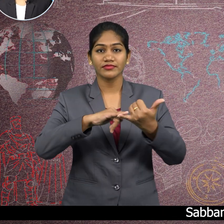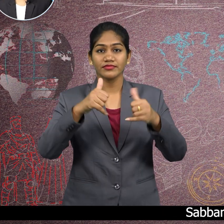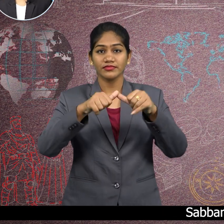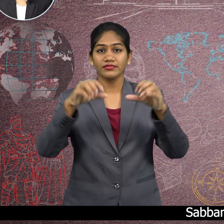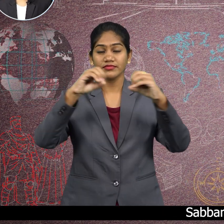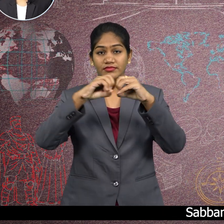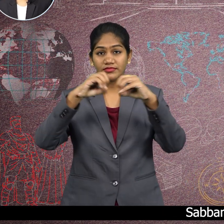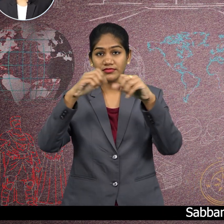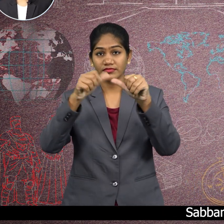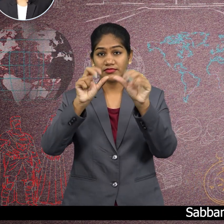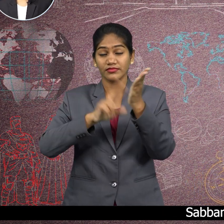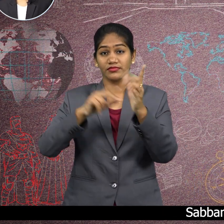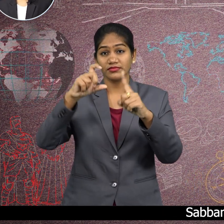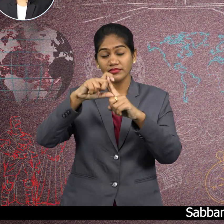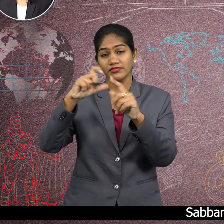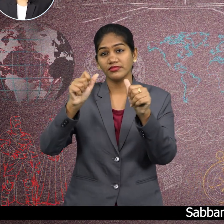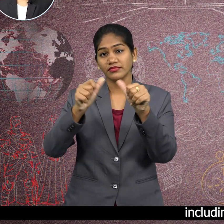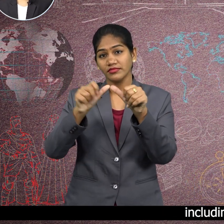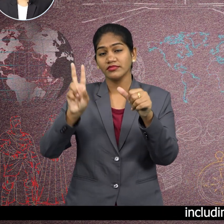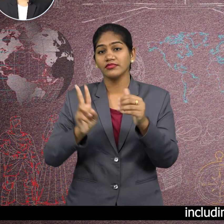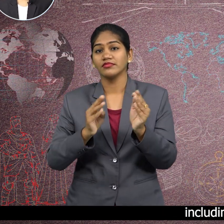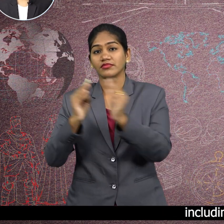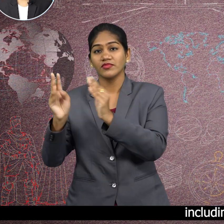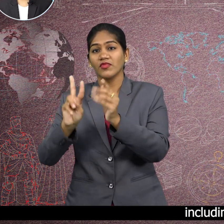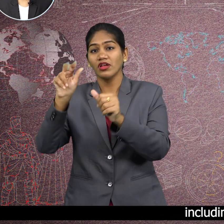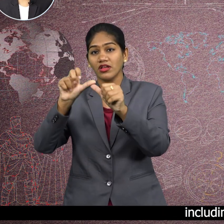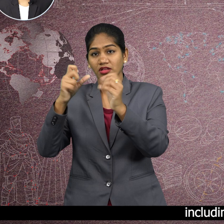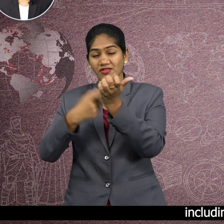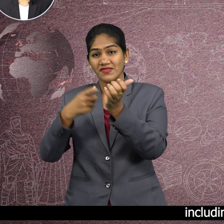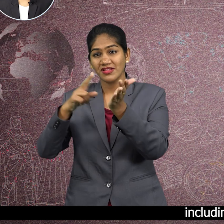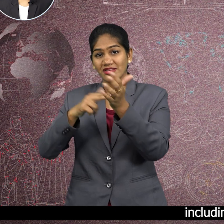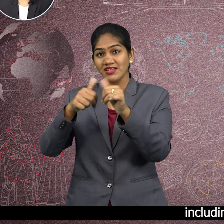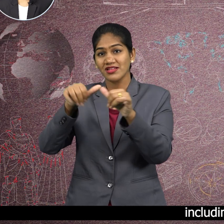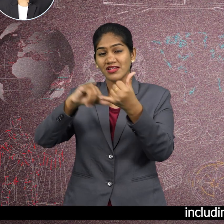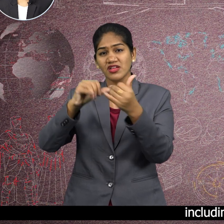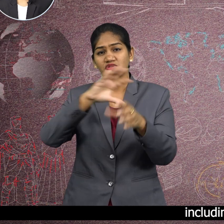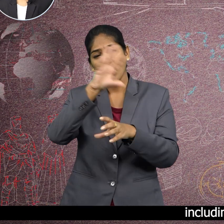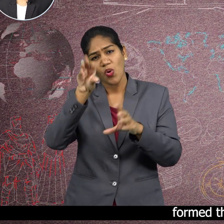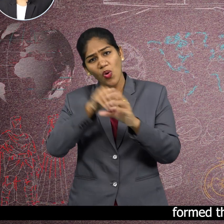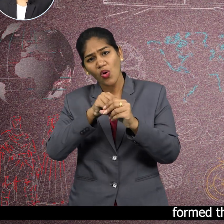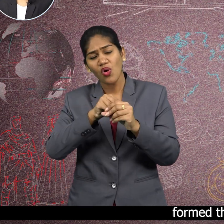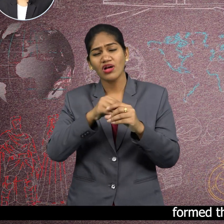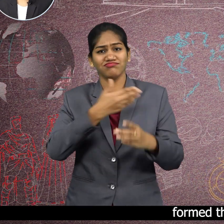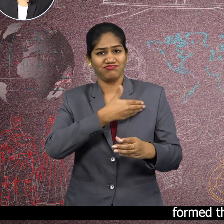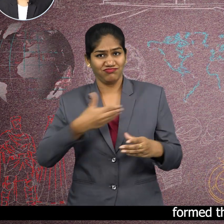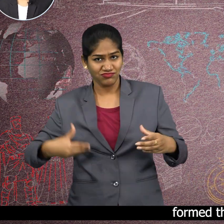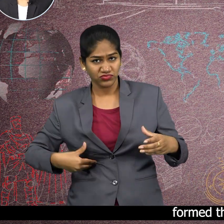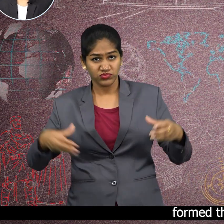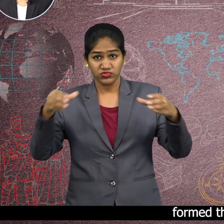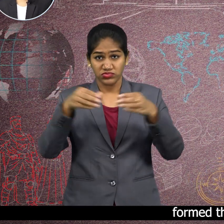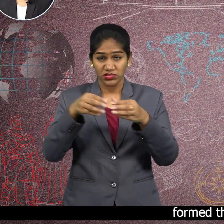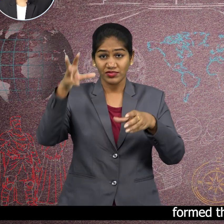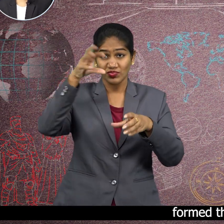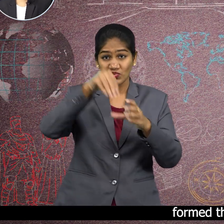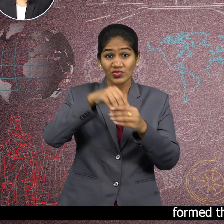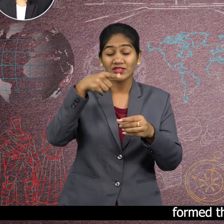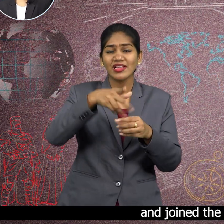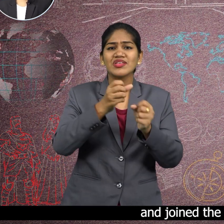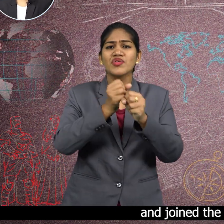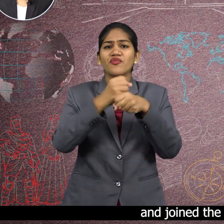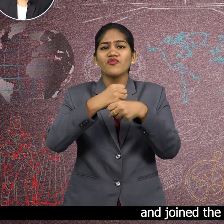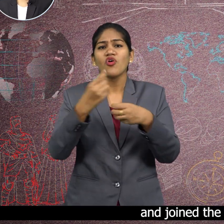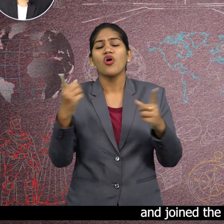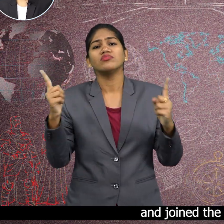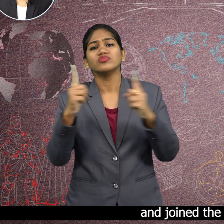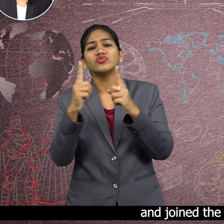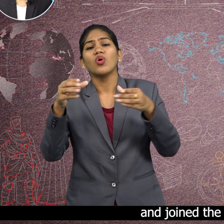Sabbandha Varnas, including all castes, formed their own JACs